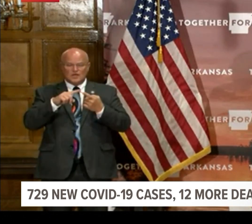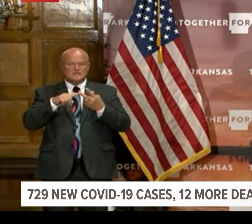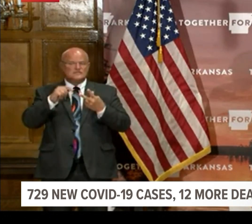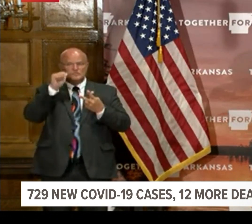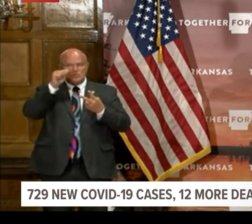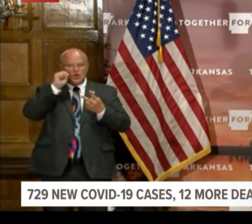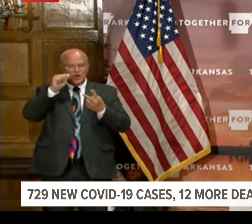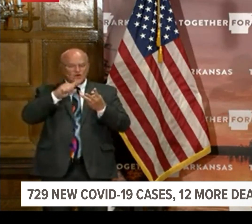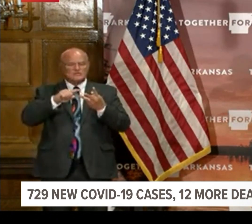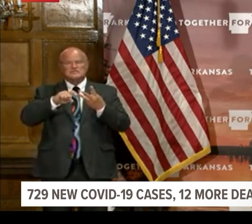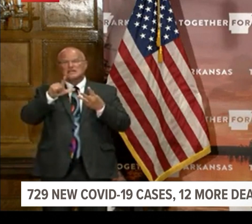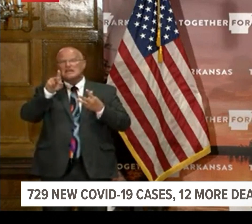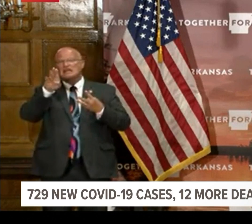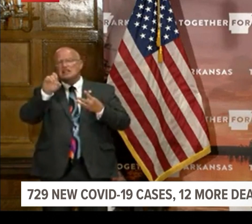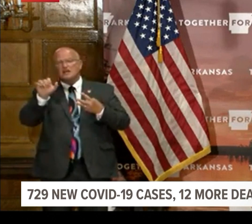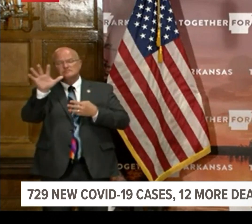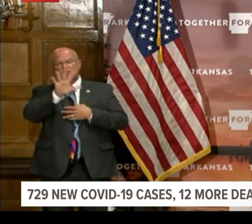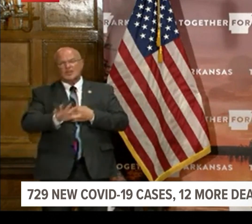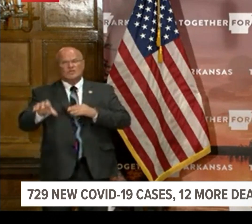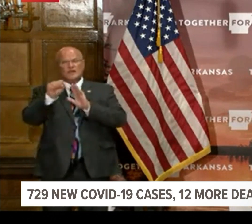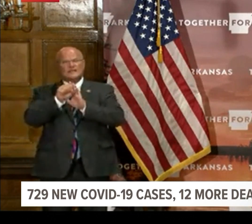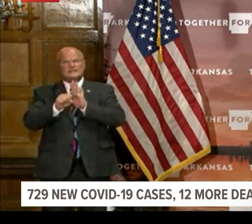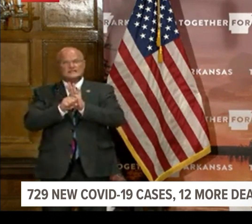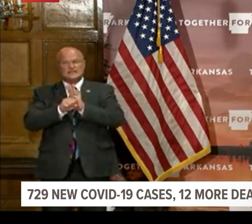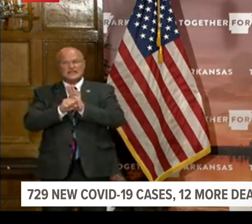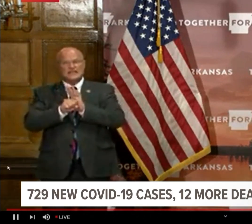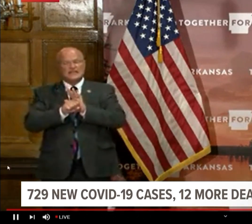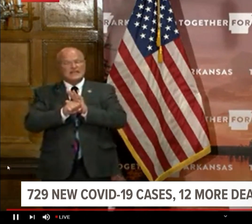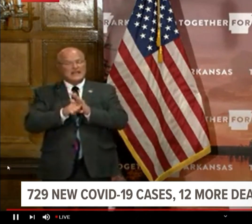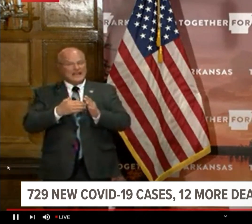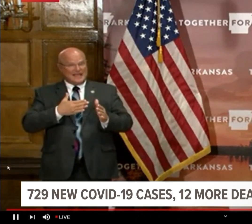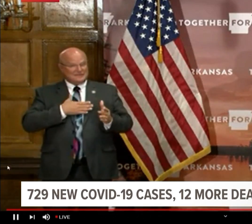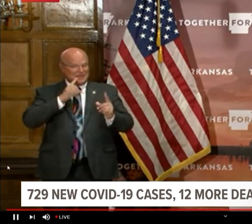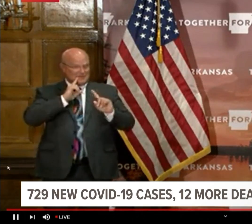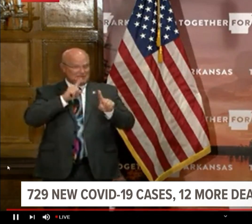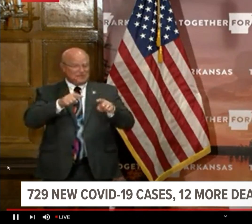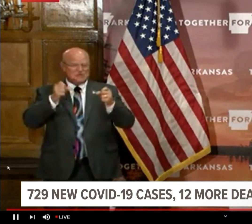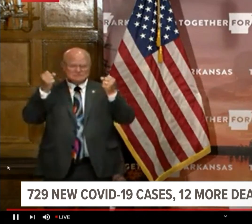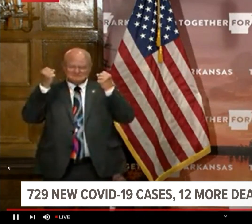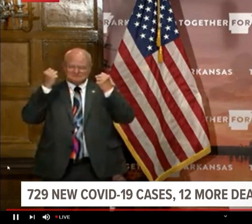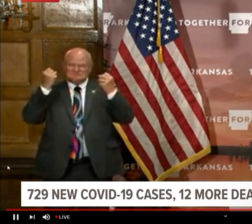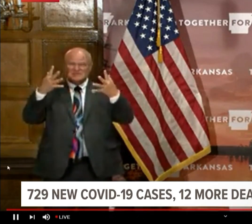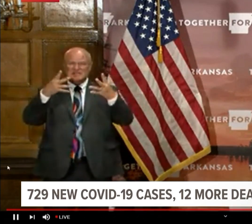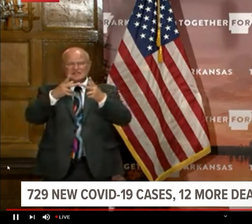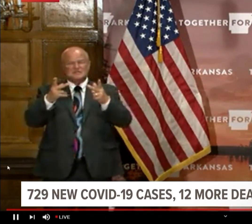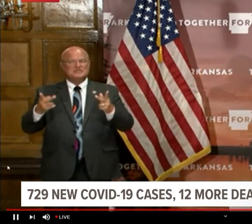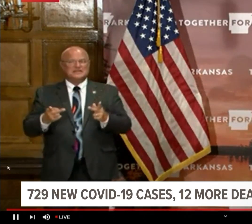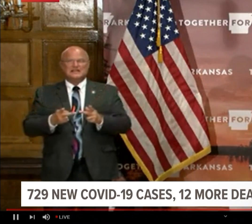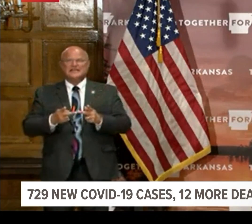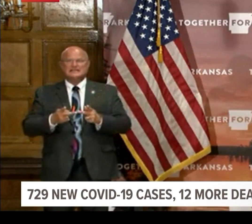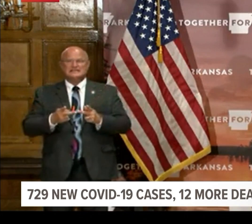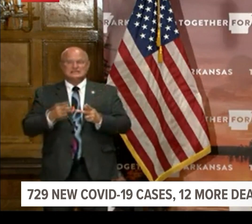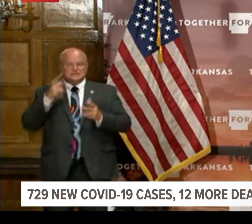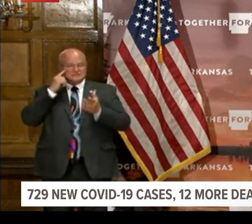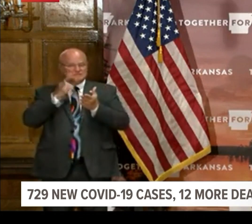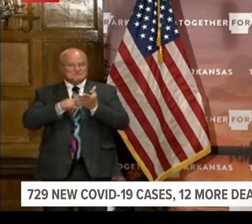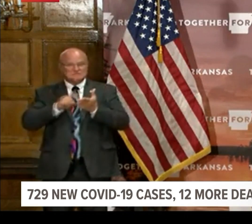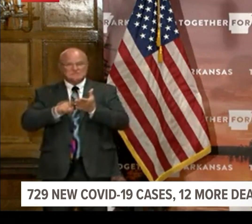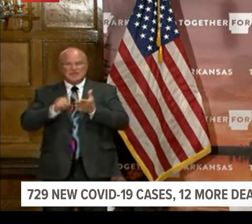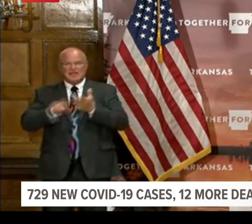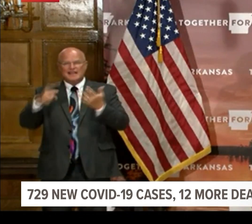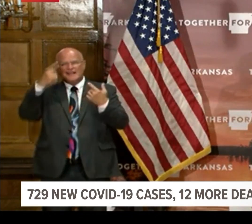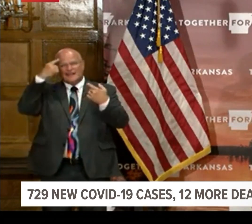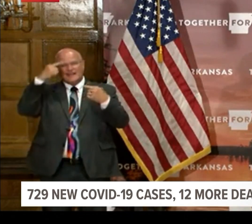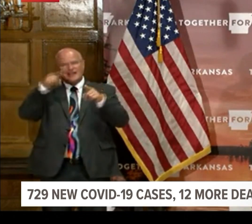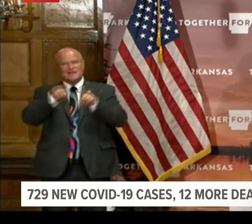and clubs throughout the state. And fortunately, I'm happy to report that the vast majority of those places that we've inspected have been